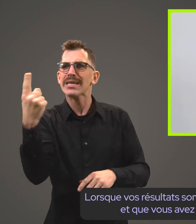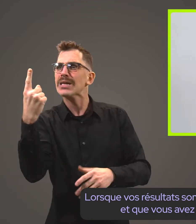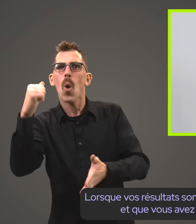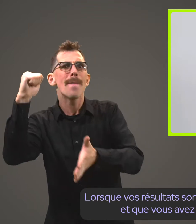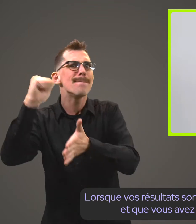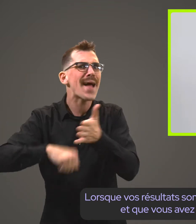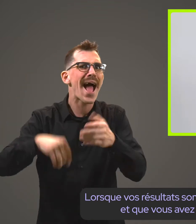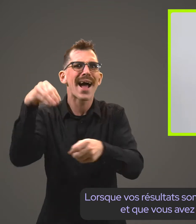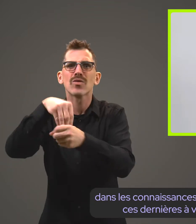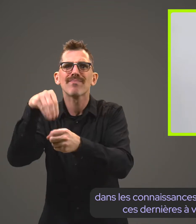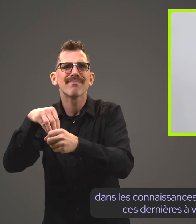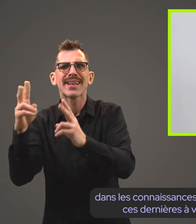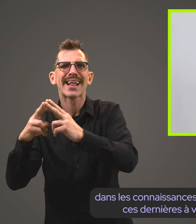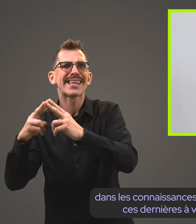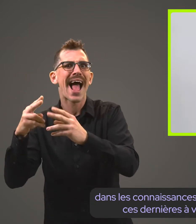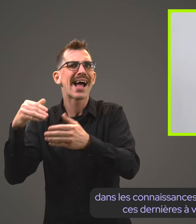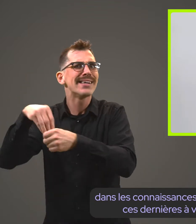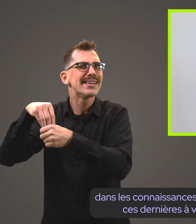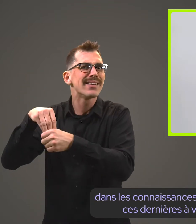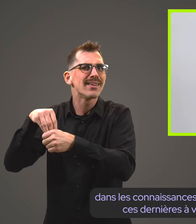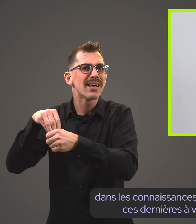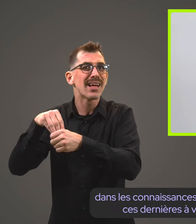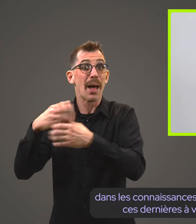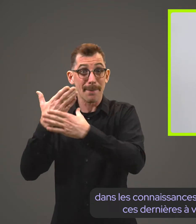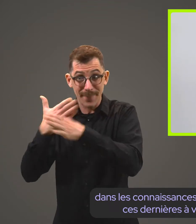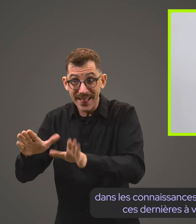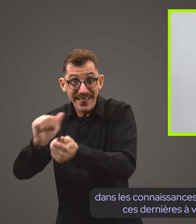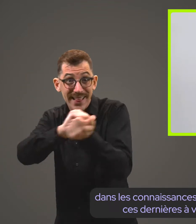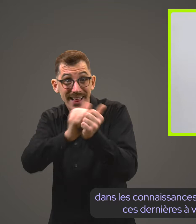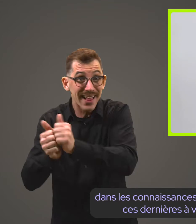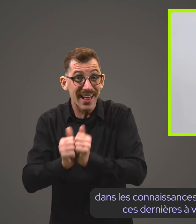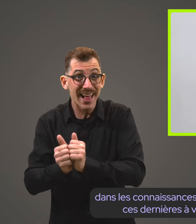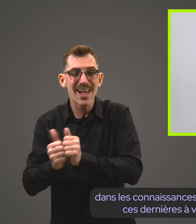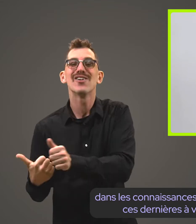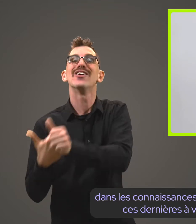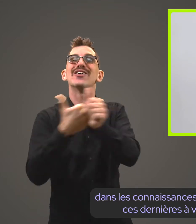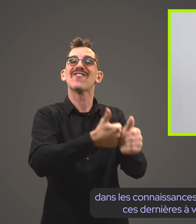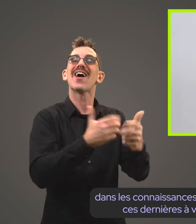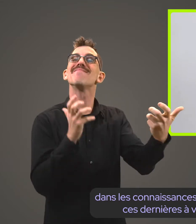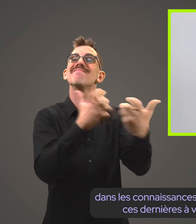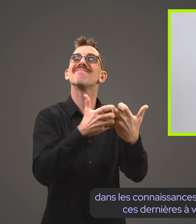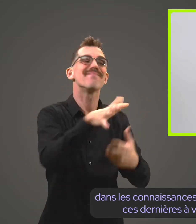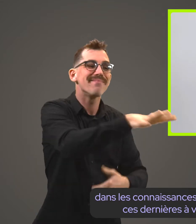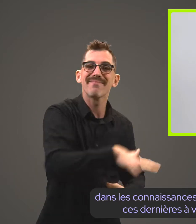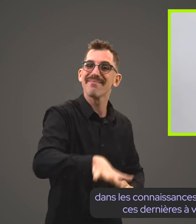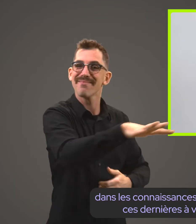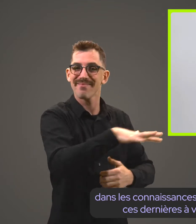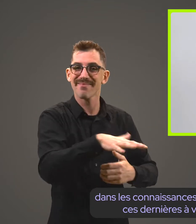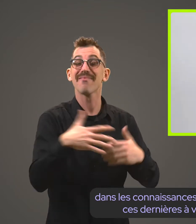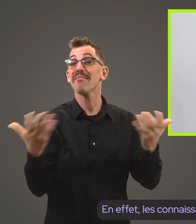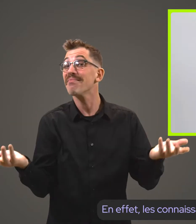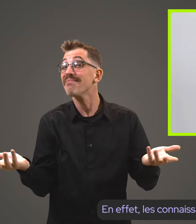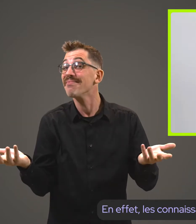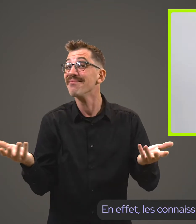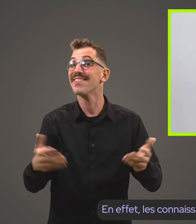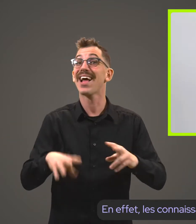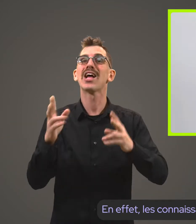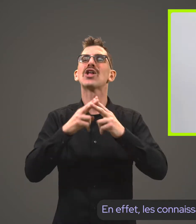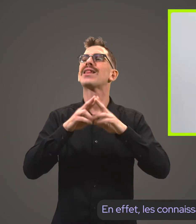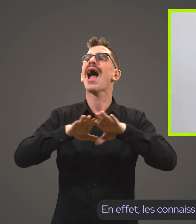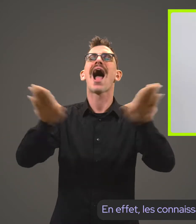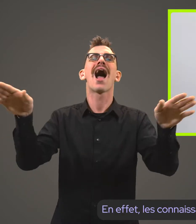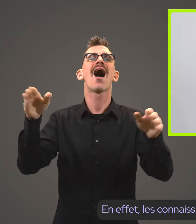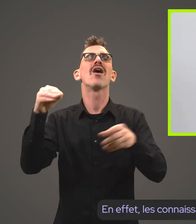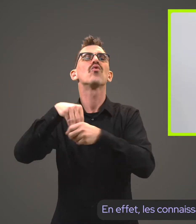you have identified a gap in the knowledge, you are ready to adapt the knowledge to your local context. This is